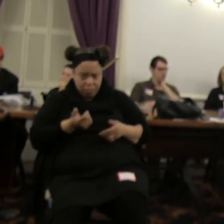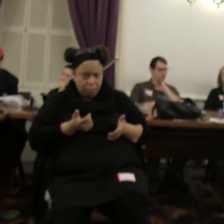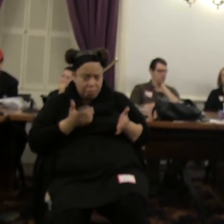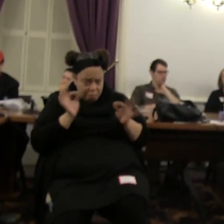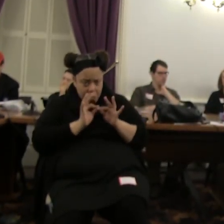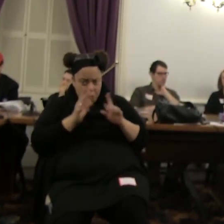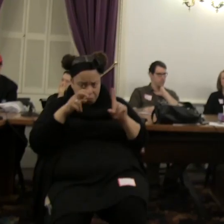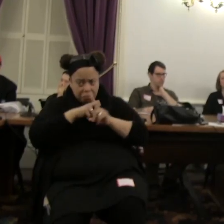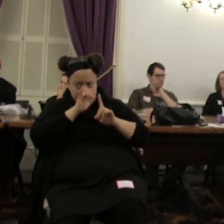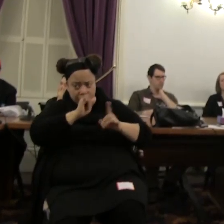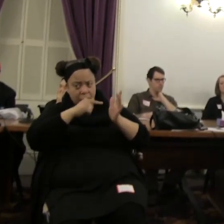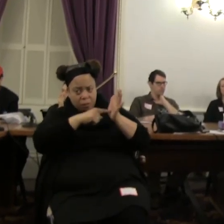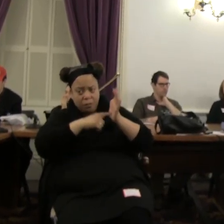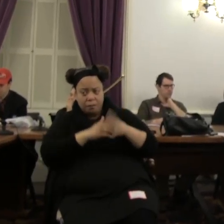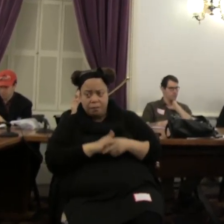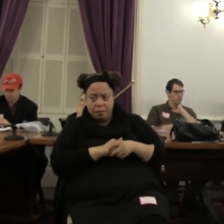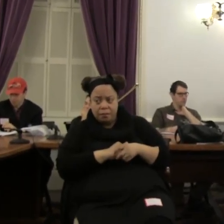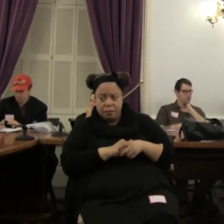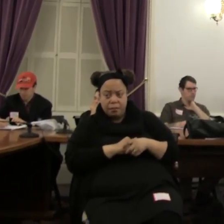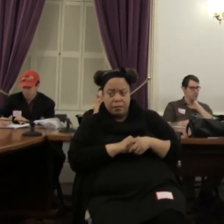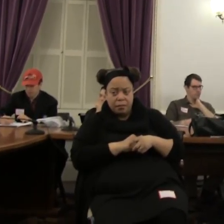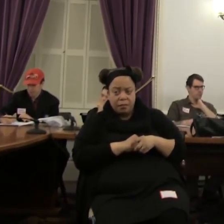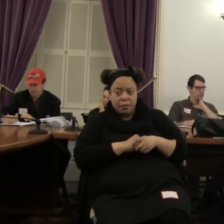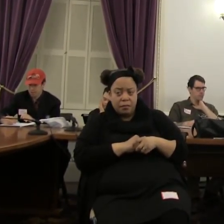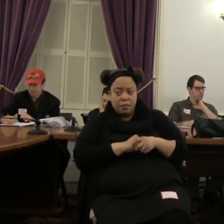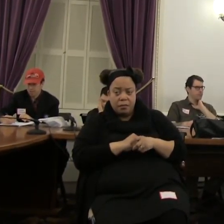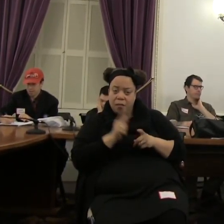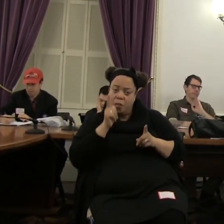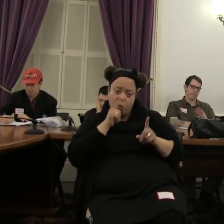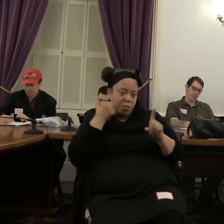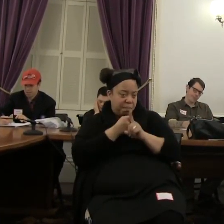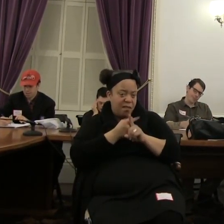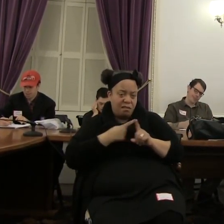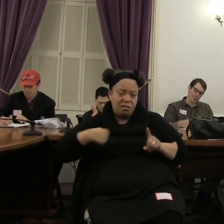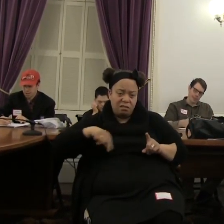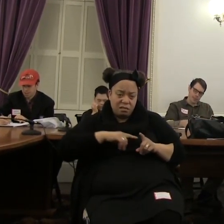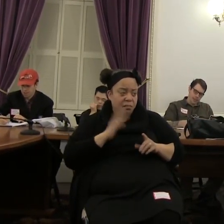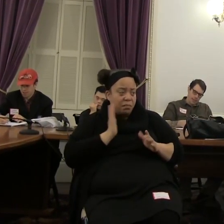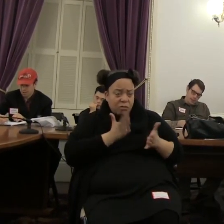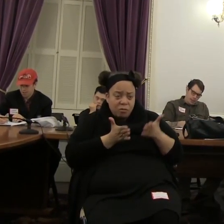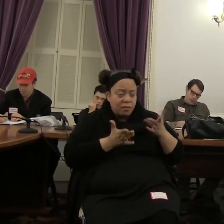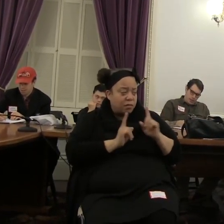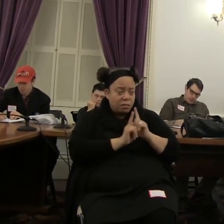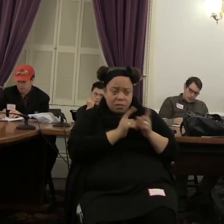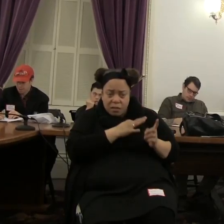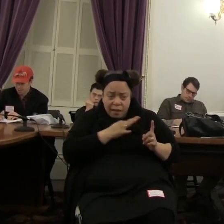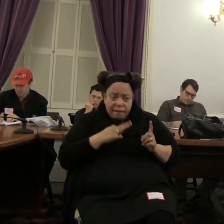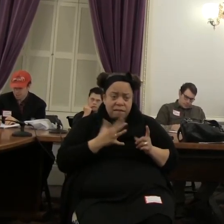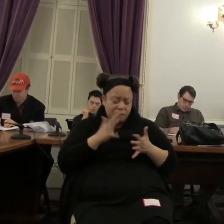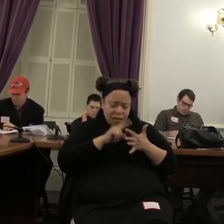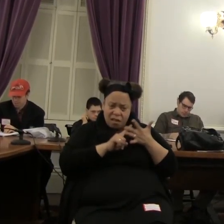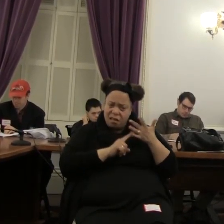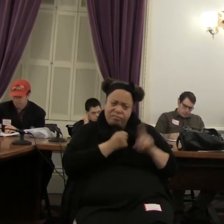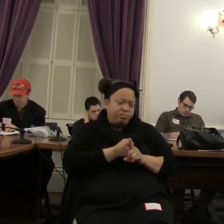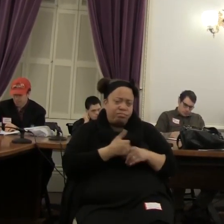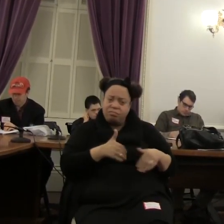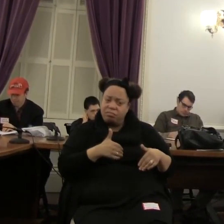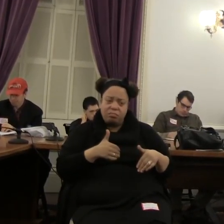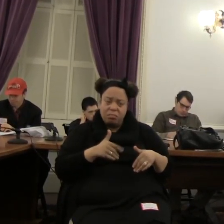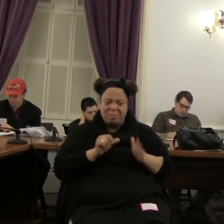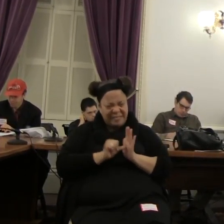or a rep. Ask us how and say, please fund those salary increases. Please stabilize